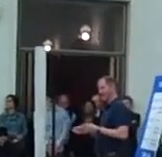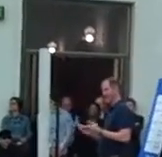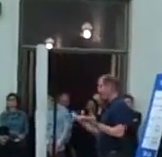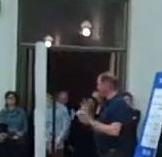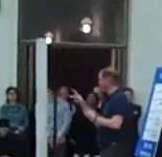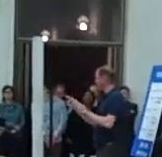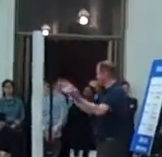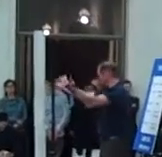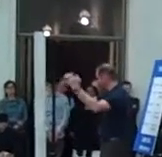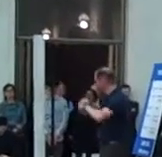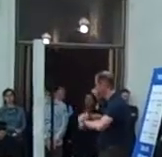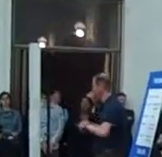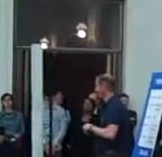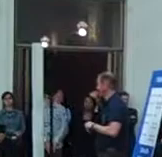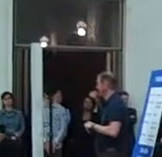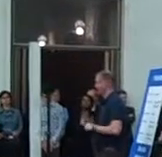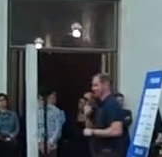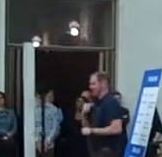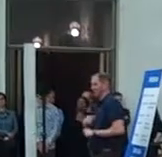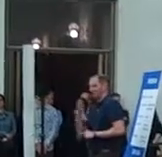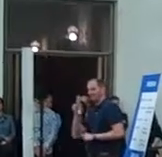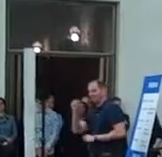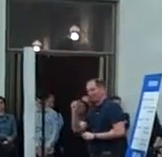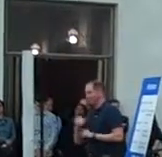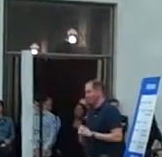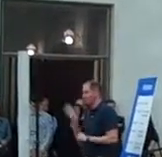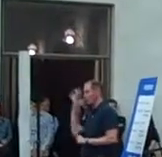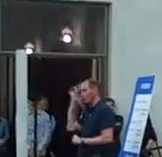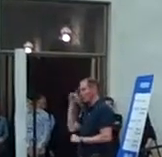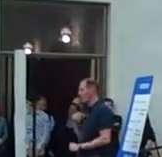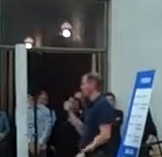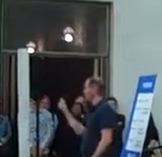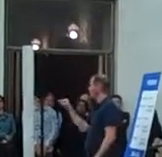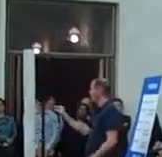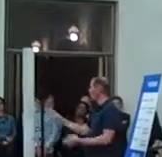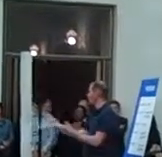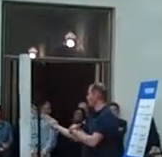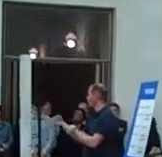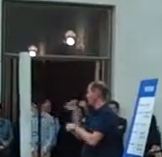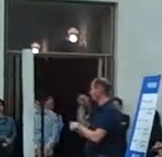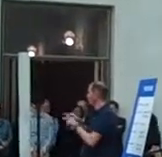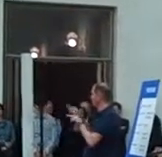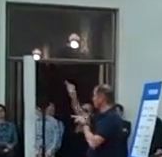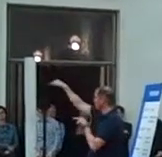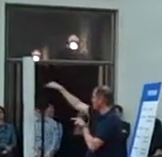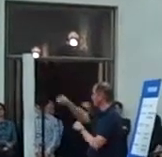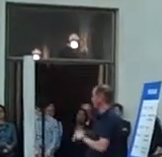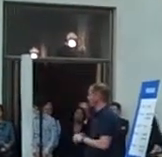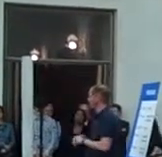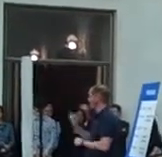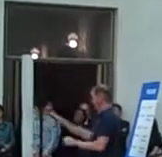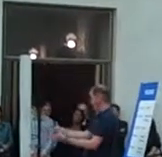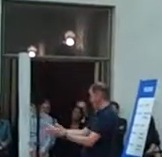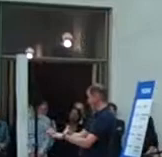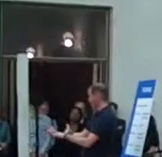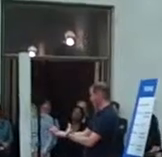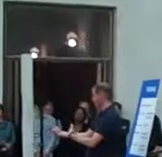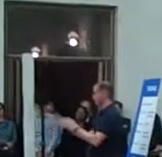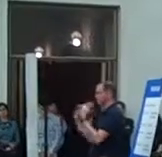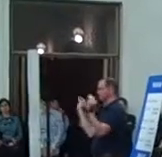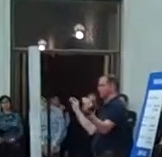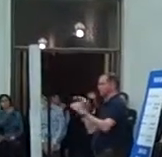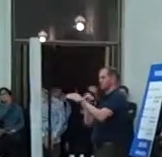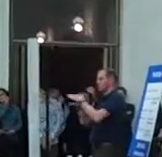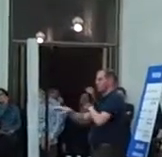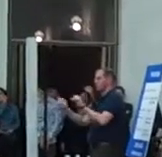it because I was at the green room across the street, and apparently it wasn't accessible, which was